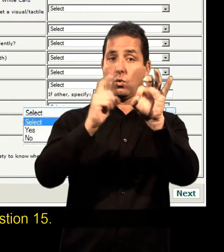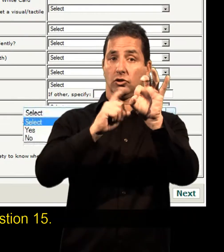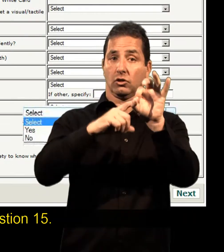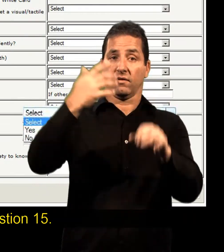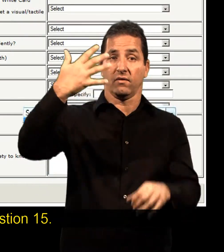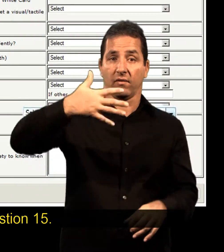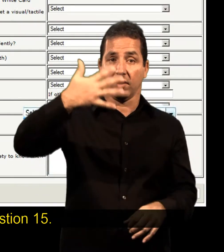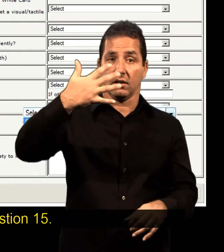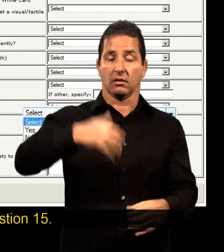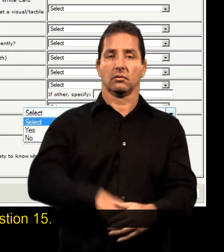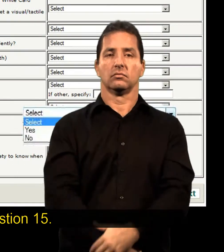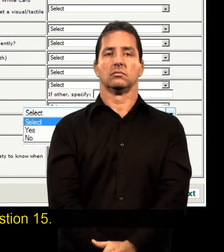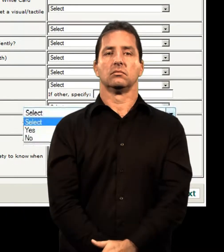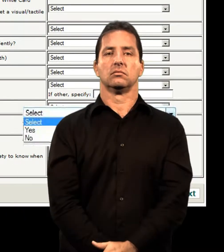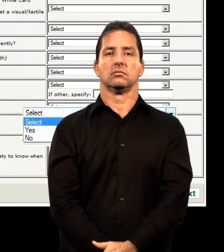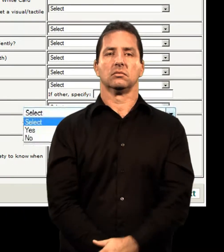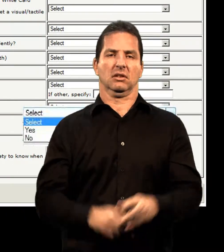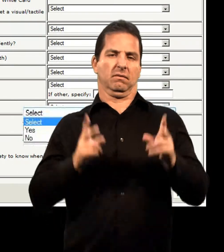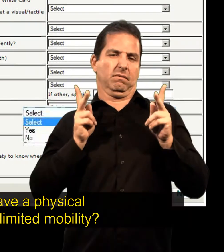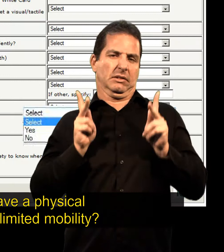Question 15.